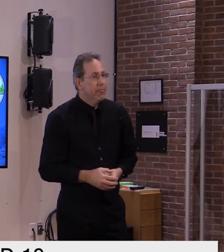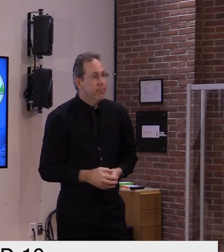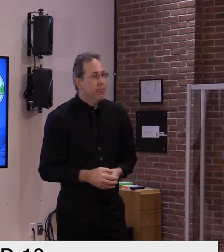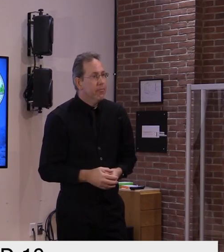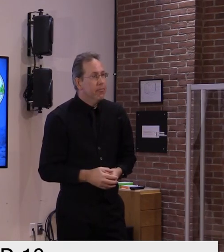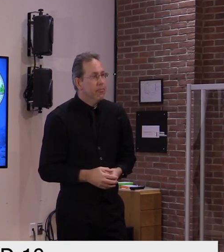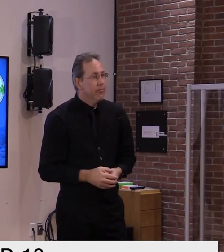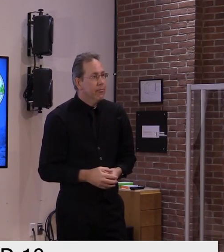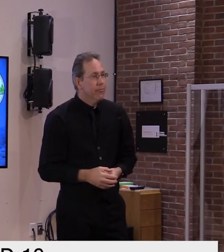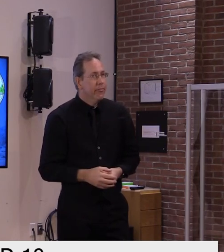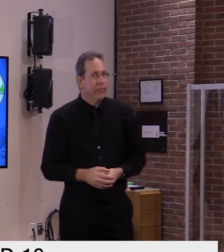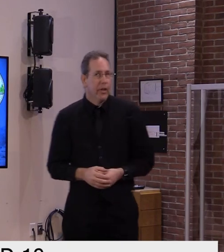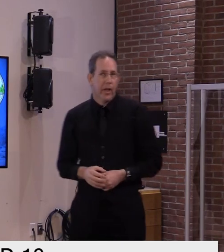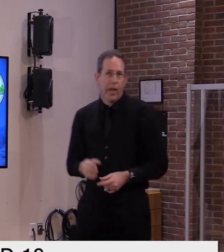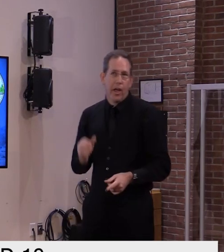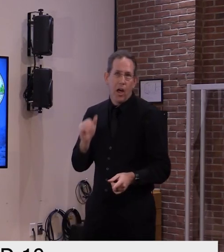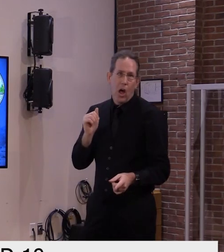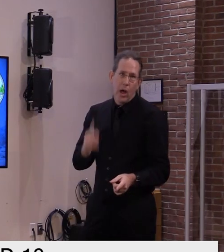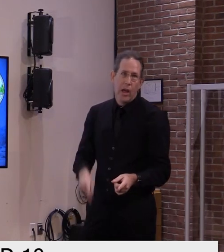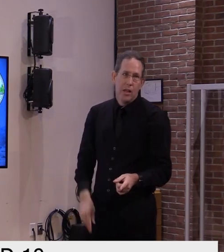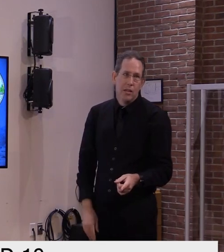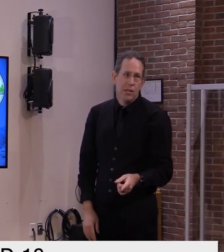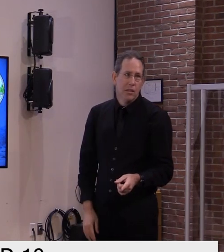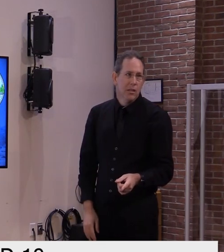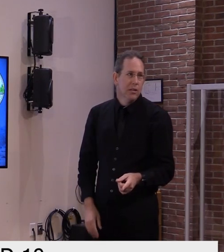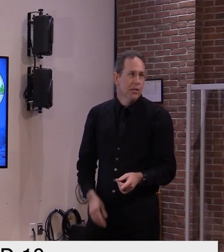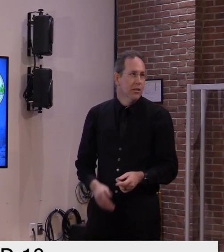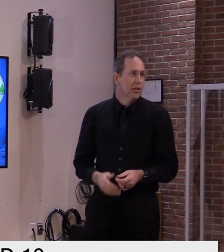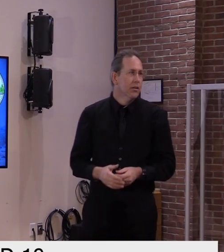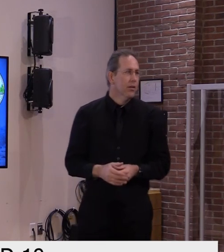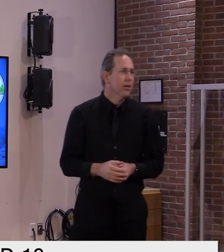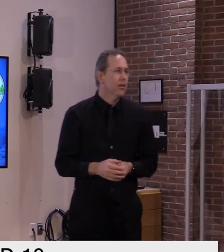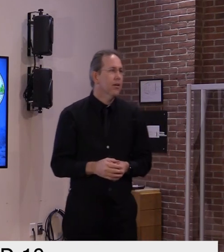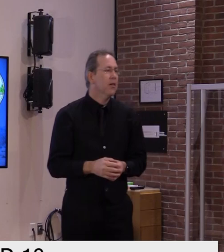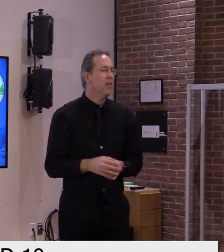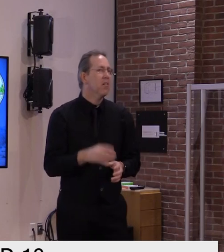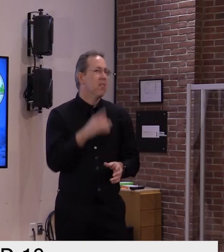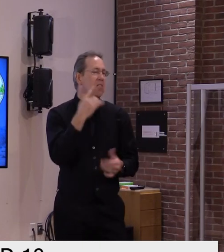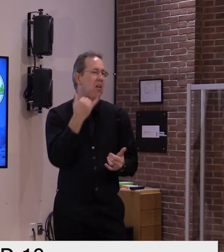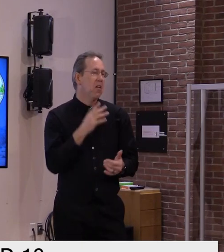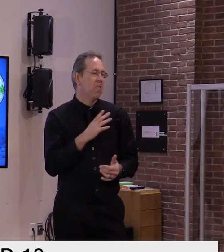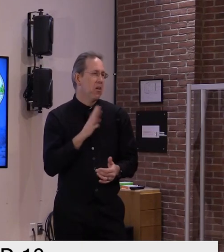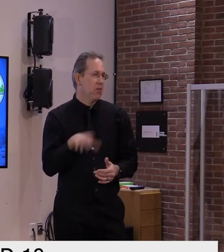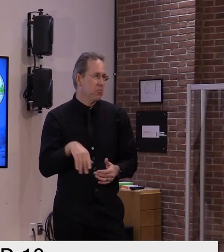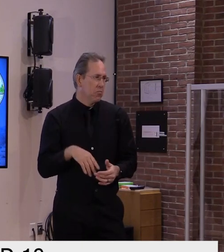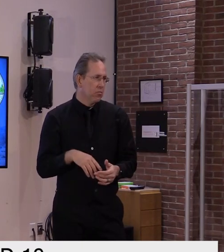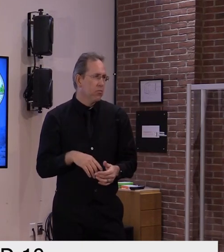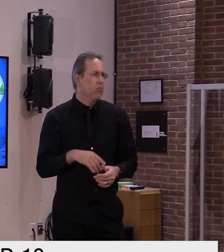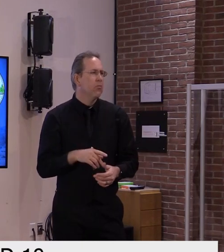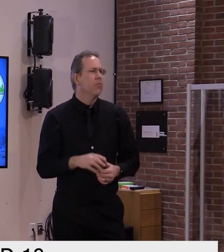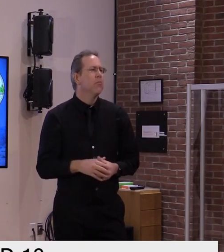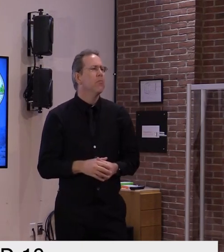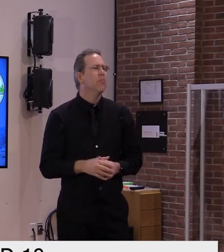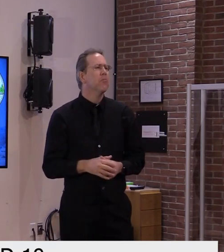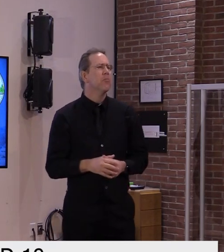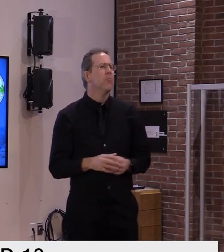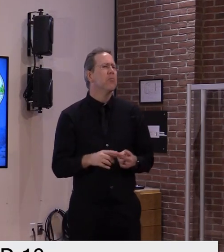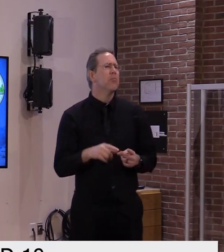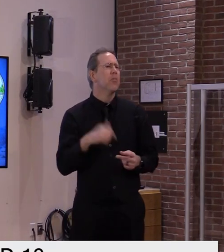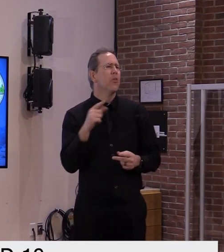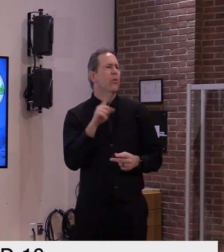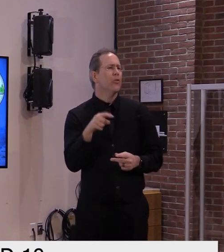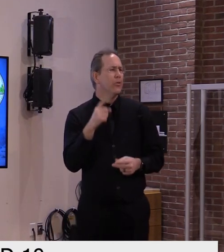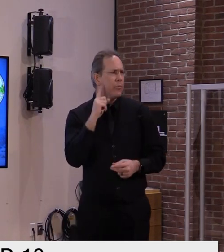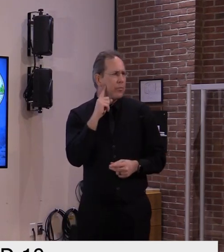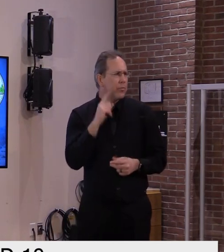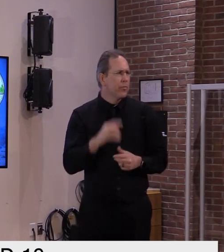Okay. So for today, we continue to get reports of Vermonters unable to get tested easily.